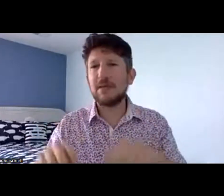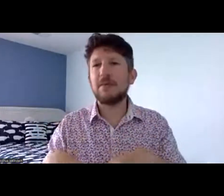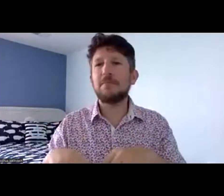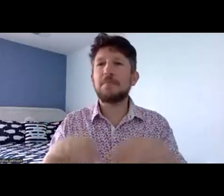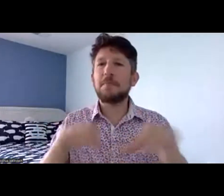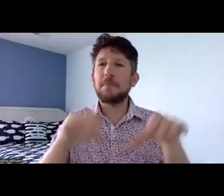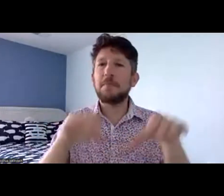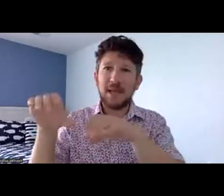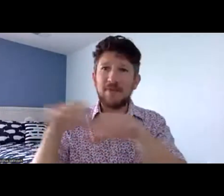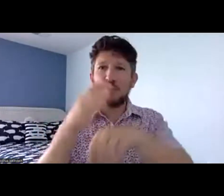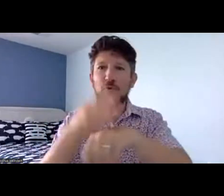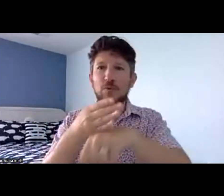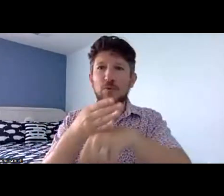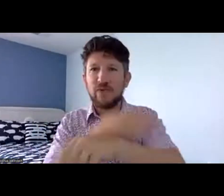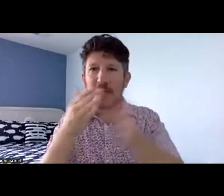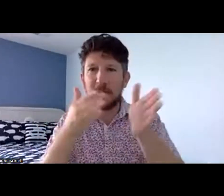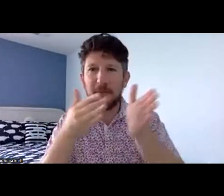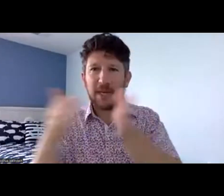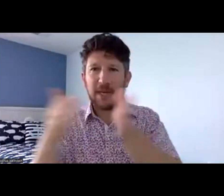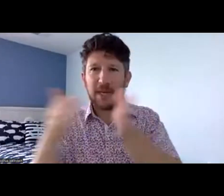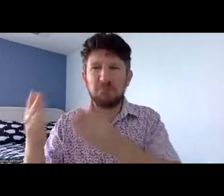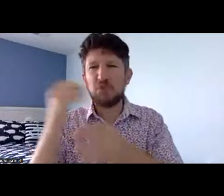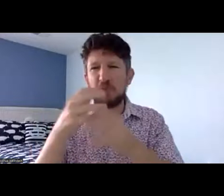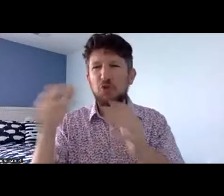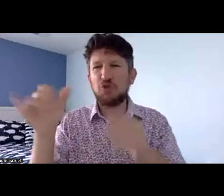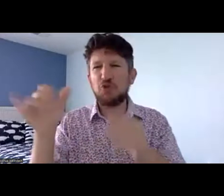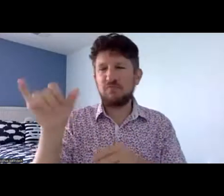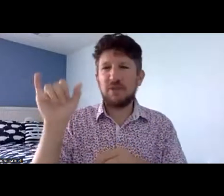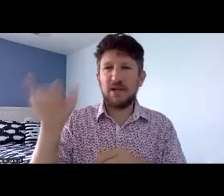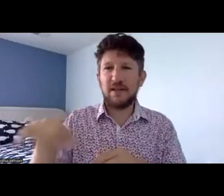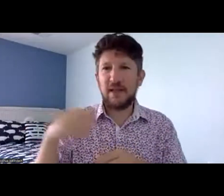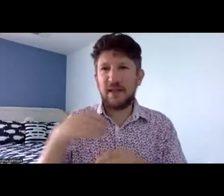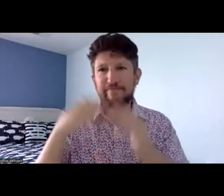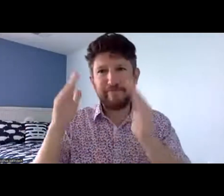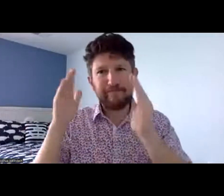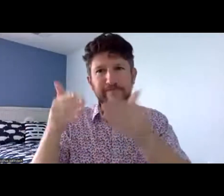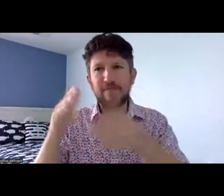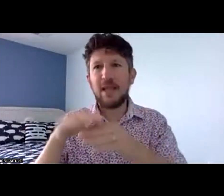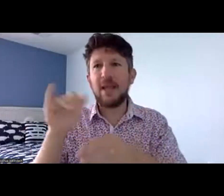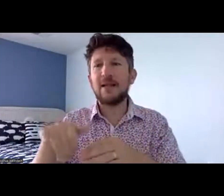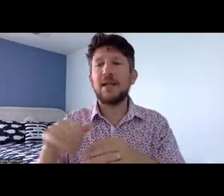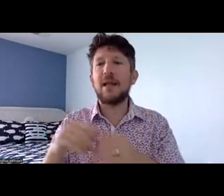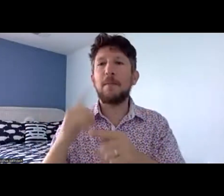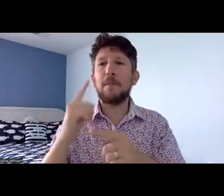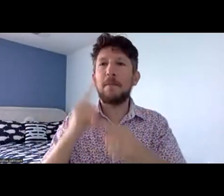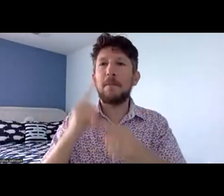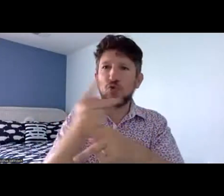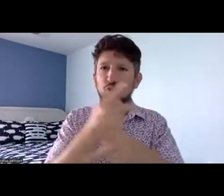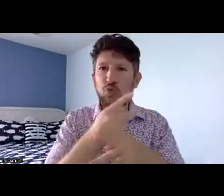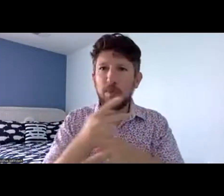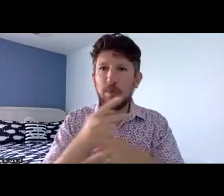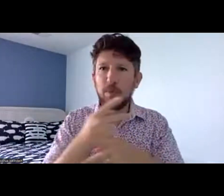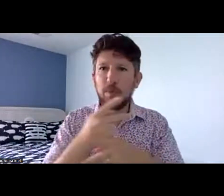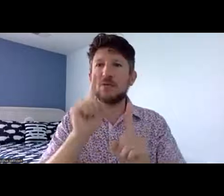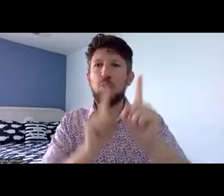functional behavior assessment and improving behavior plans. So that's what we focus